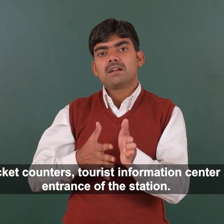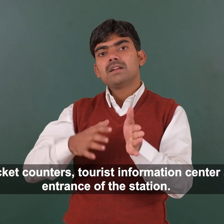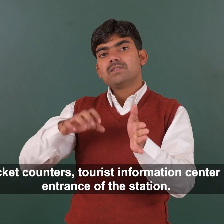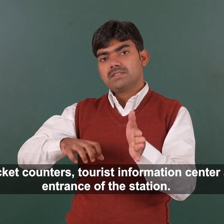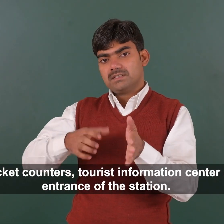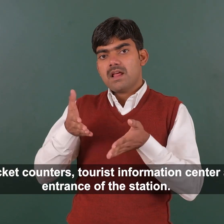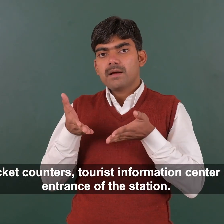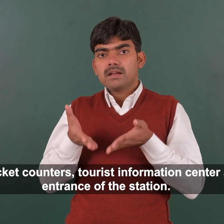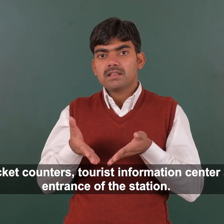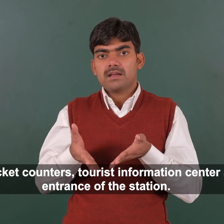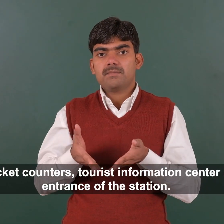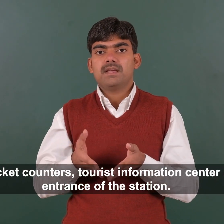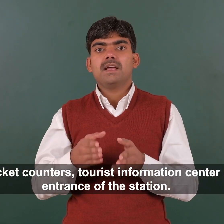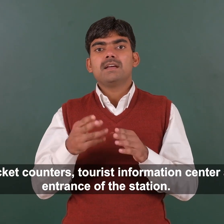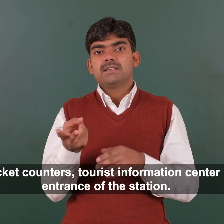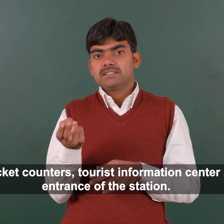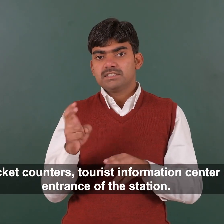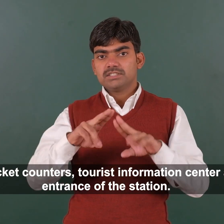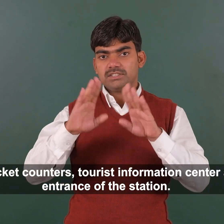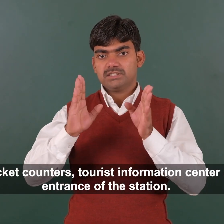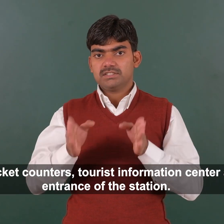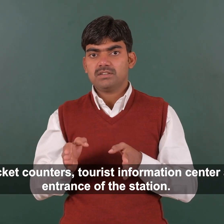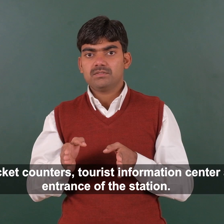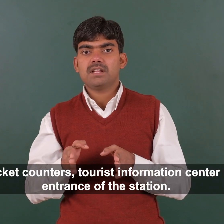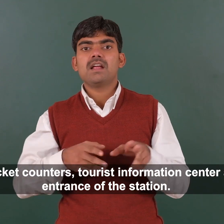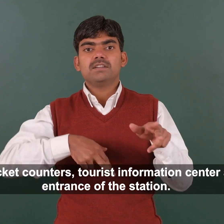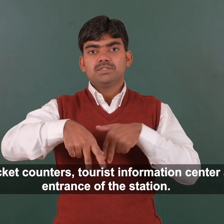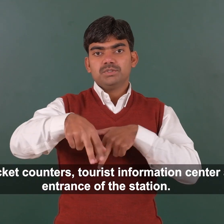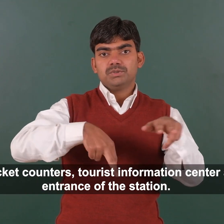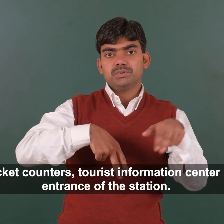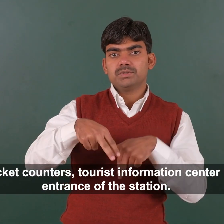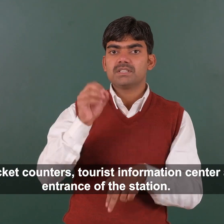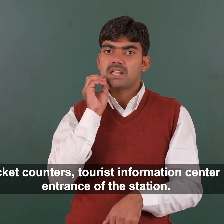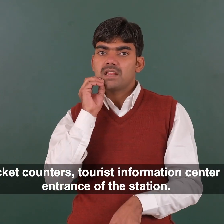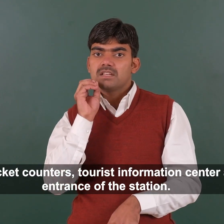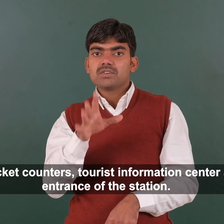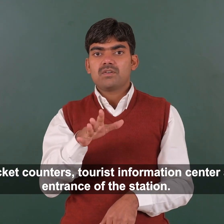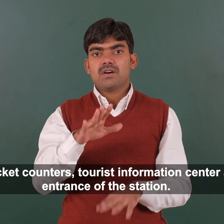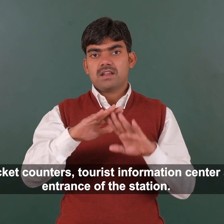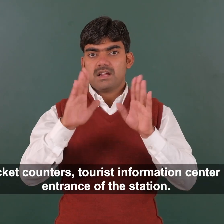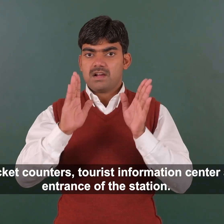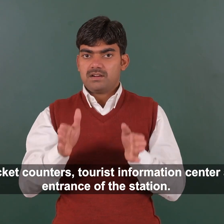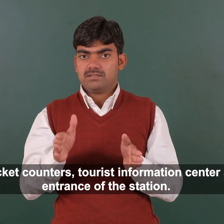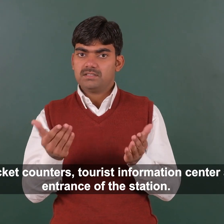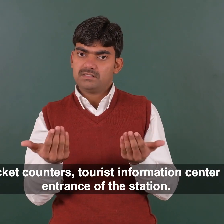It has ticket counters and tourist information center at the entrance of the